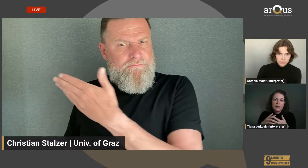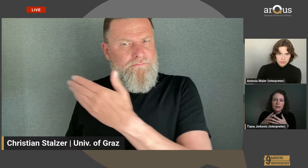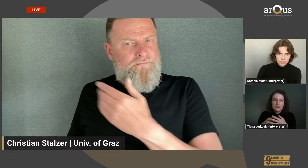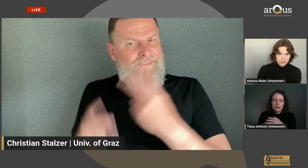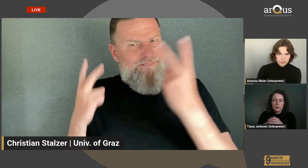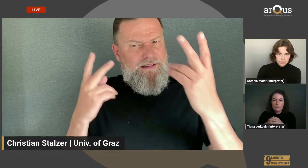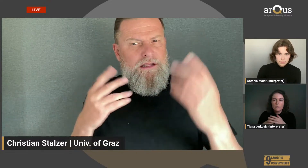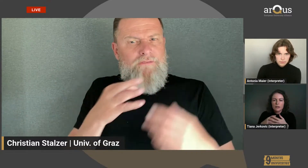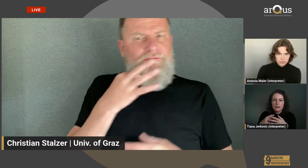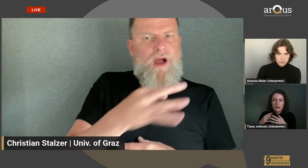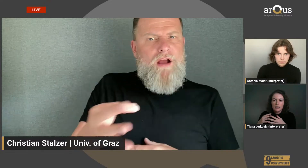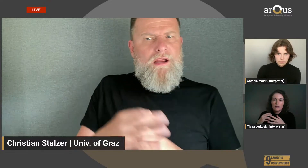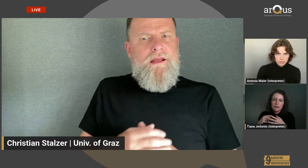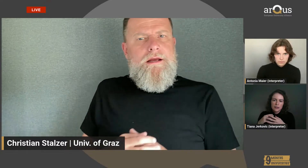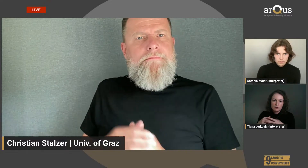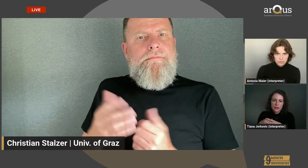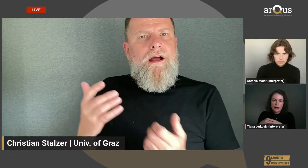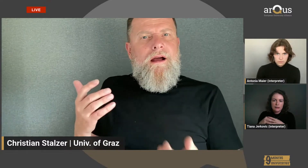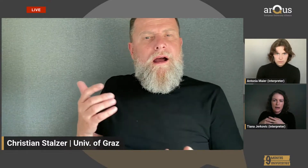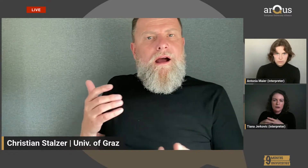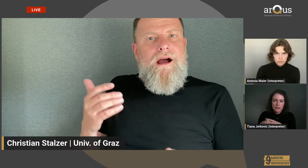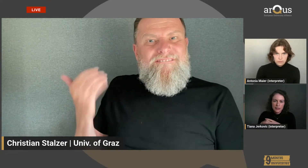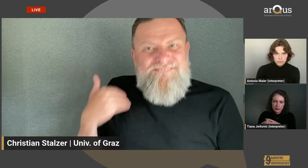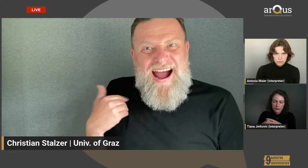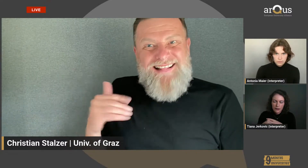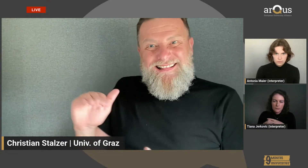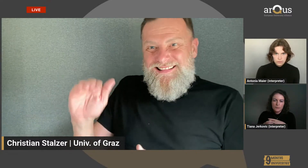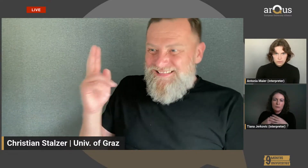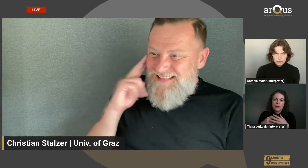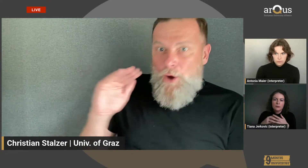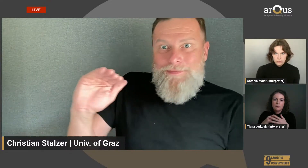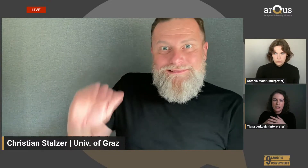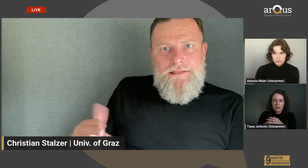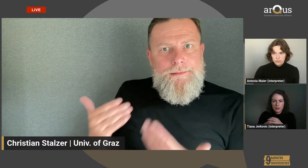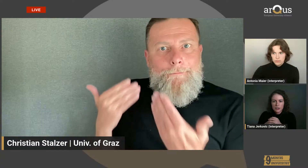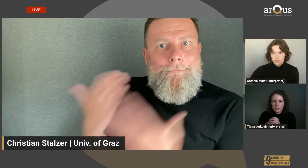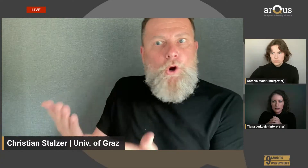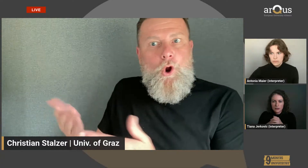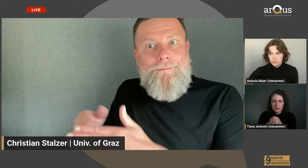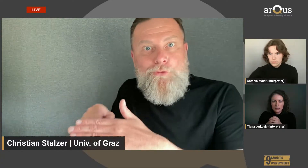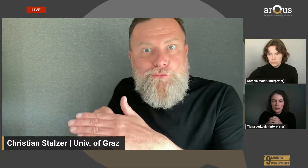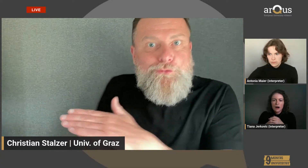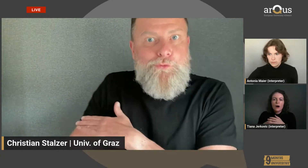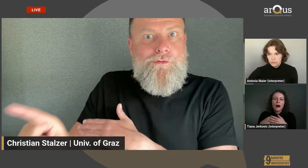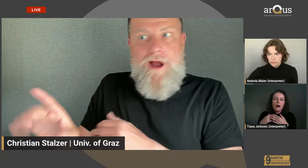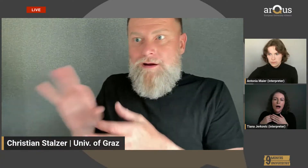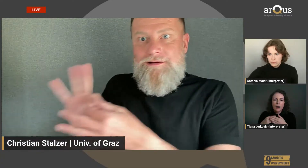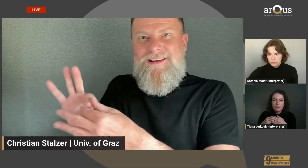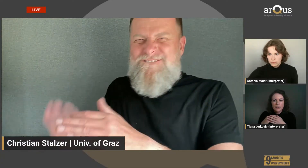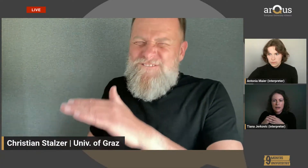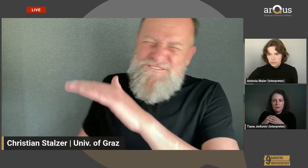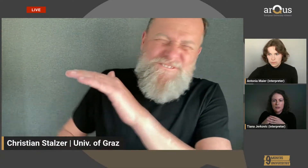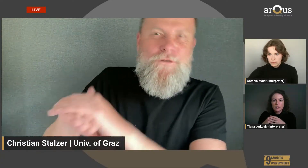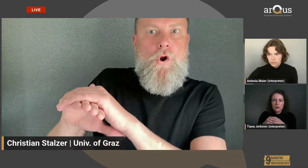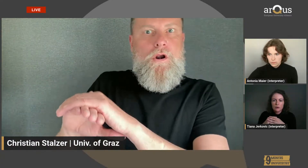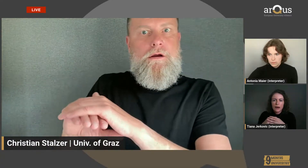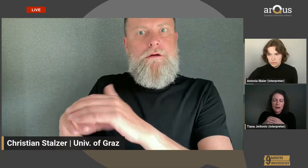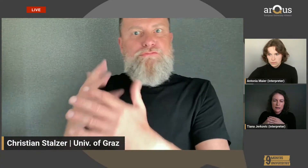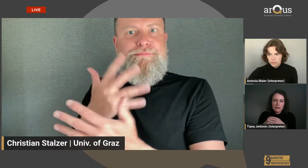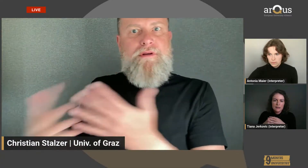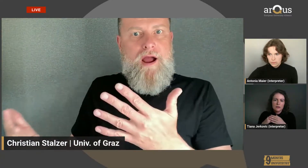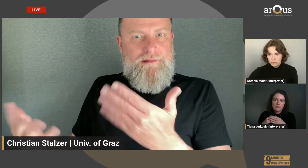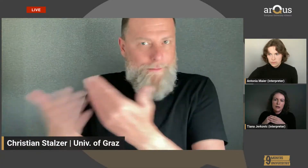for me, it's not about what a deaf child cannot hear, but the main question is, how can we